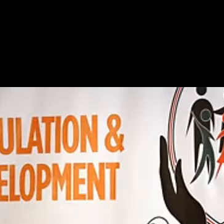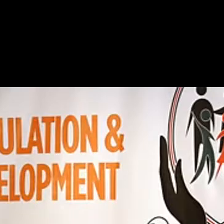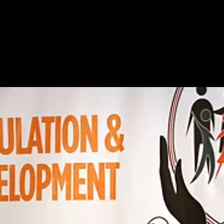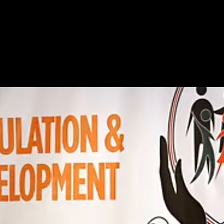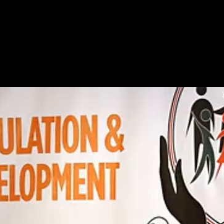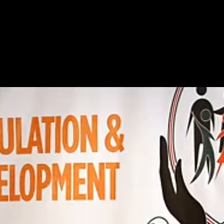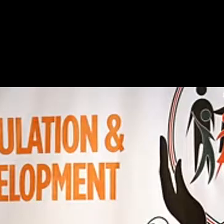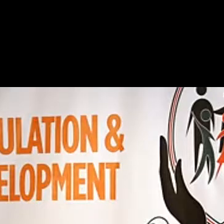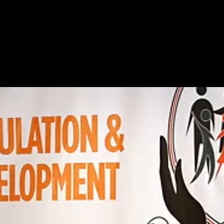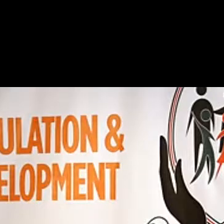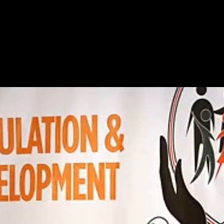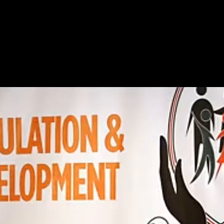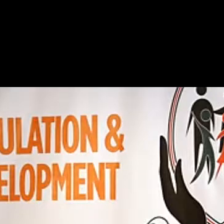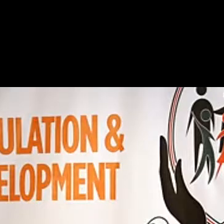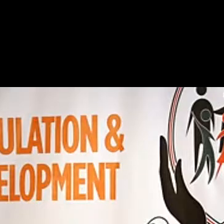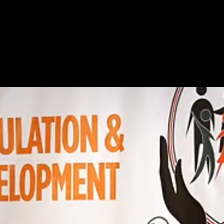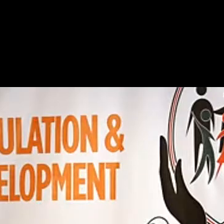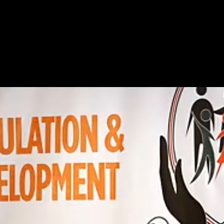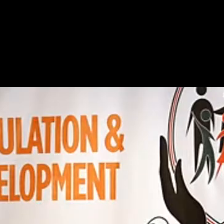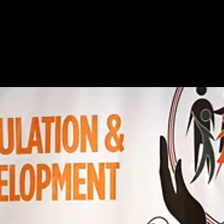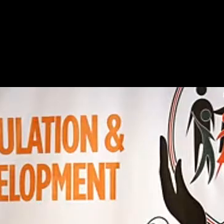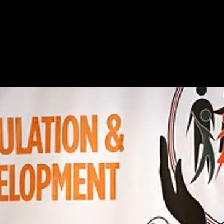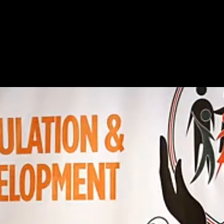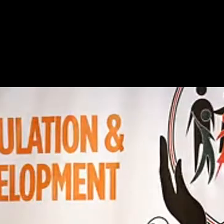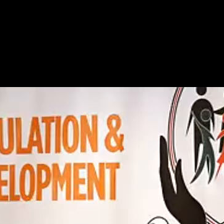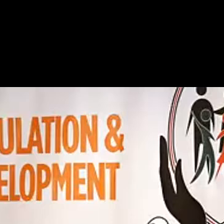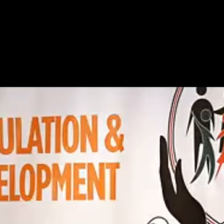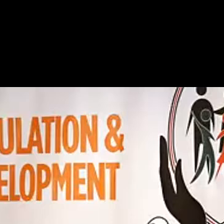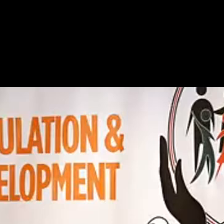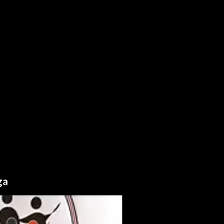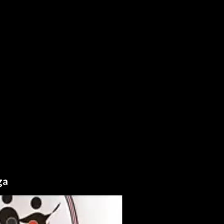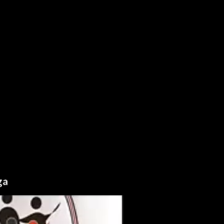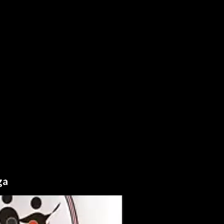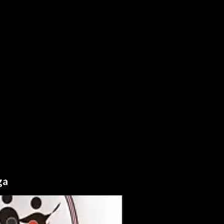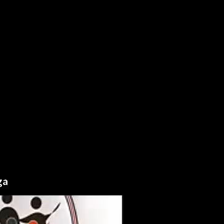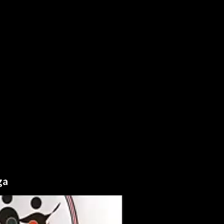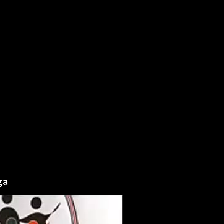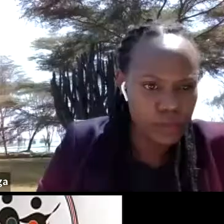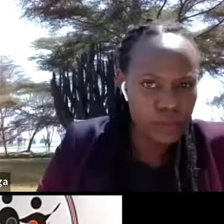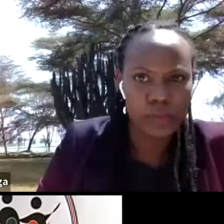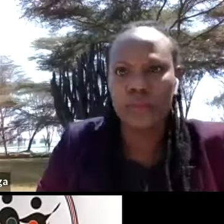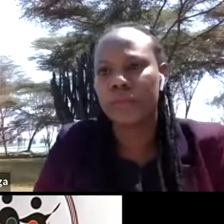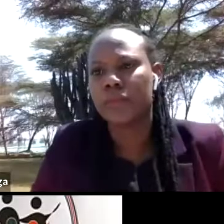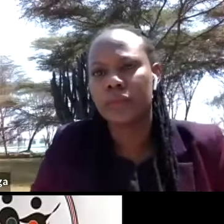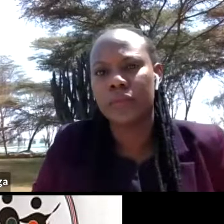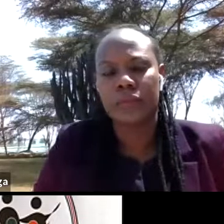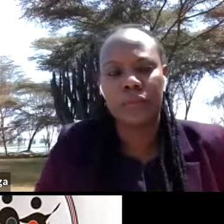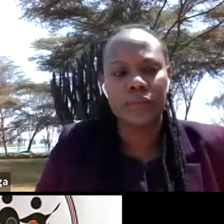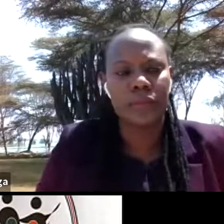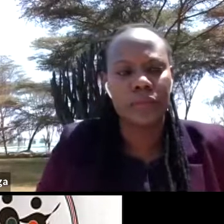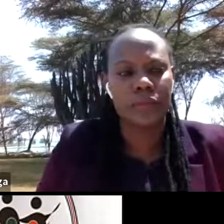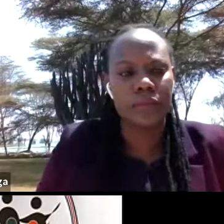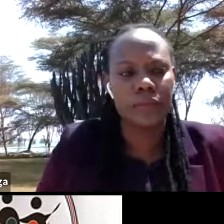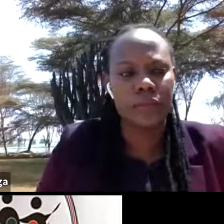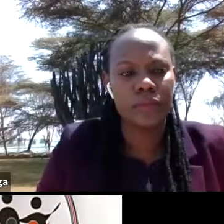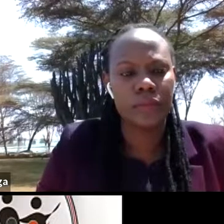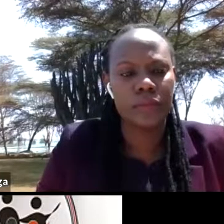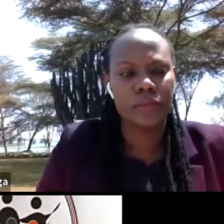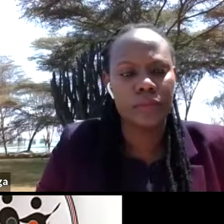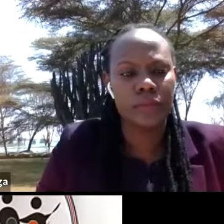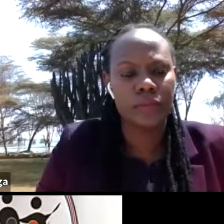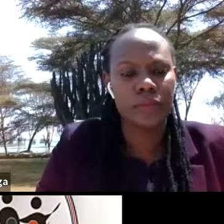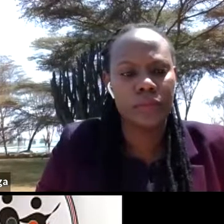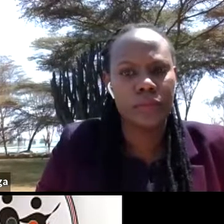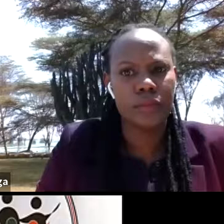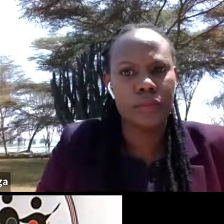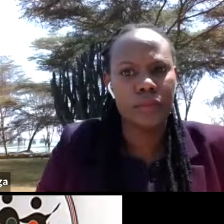presentation, Dr. Wangari Ng'ang'a, Stunting in Children and its Effects on Human Capital. I think that's very